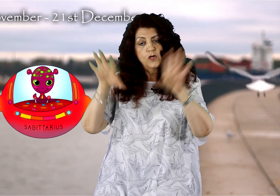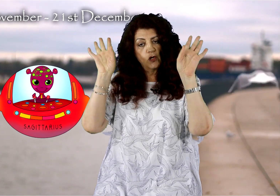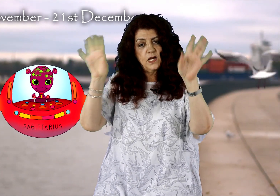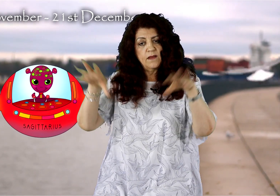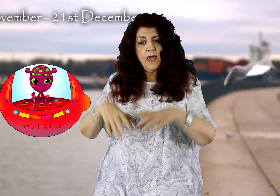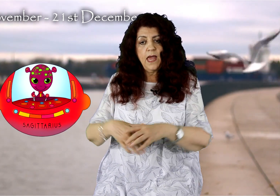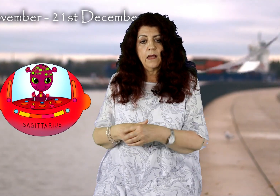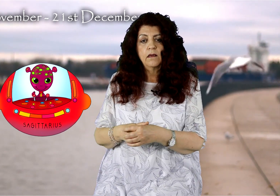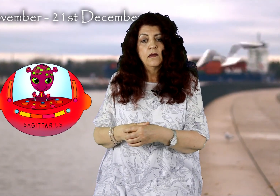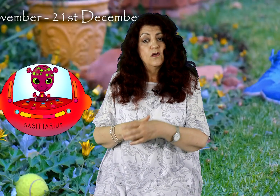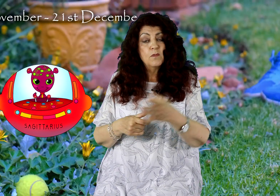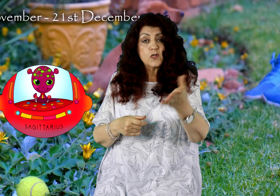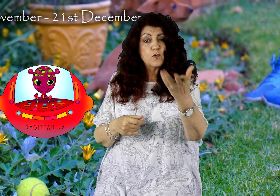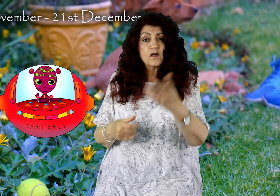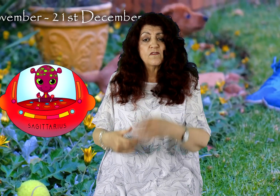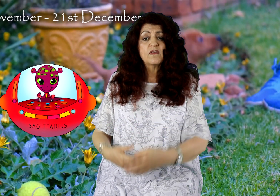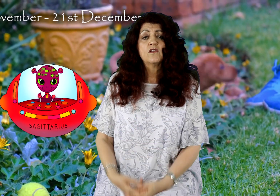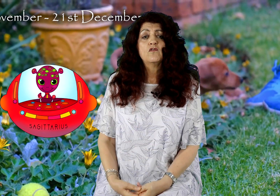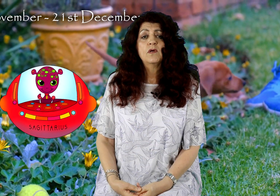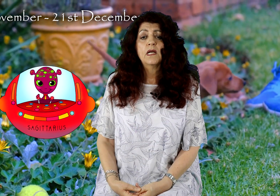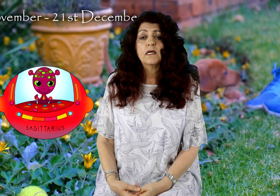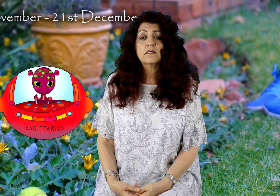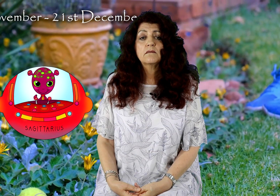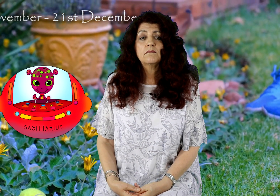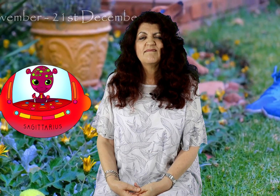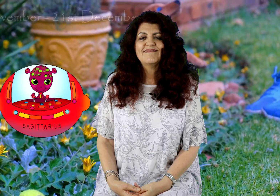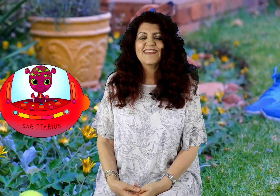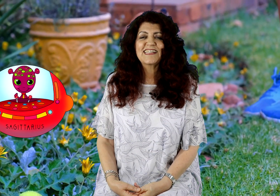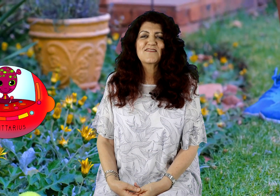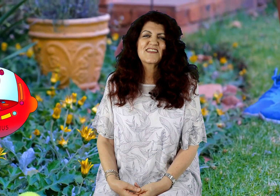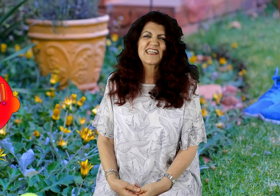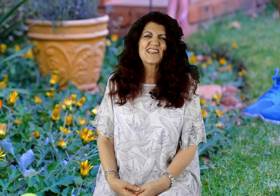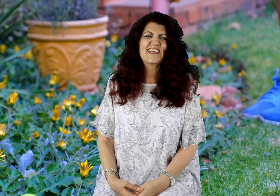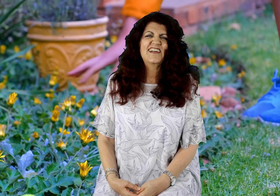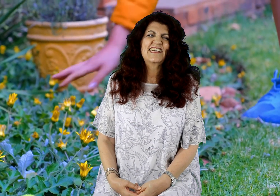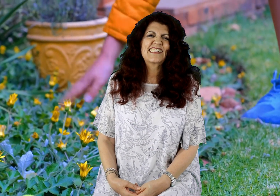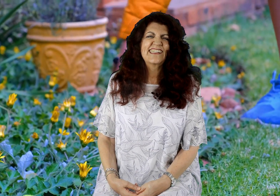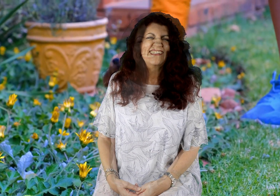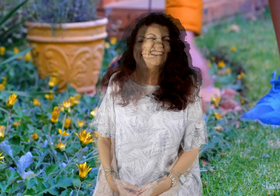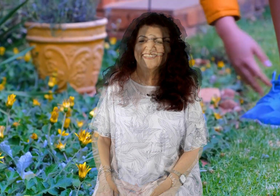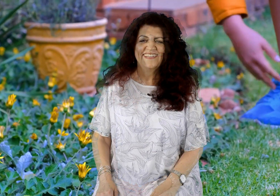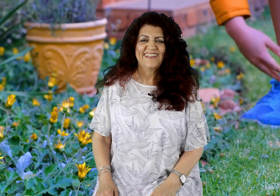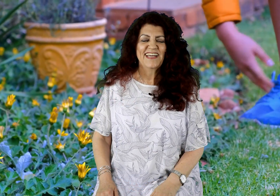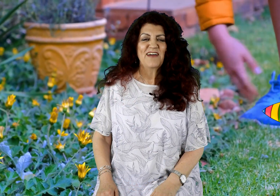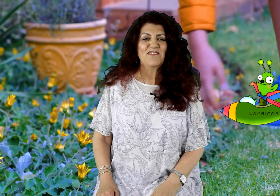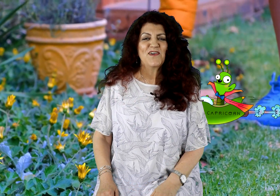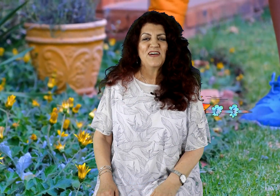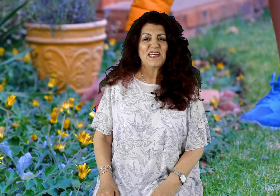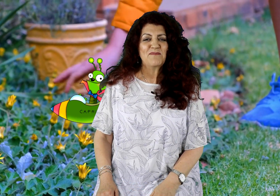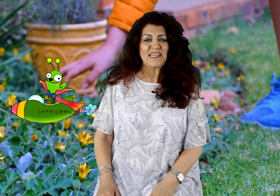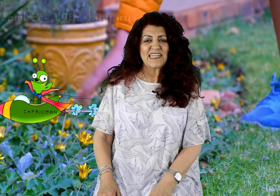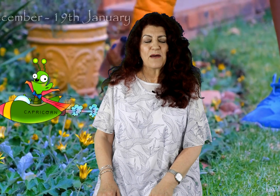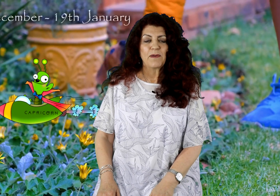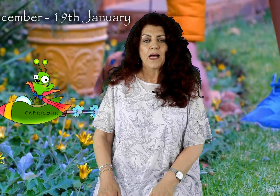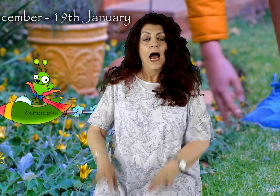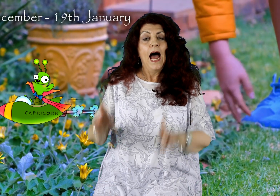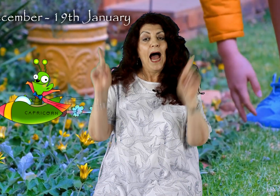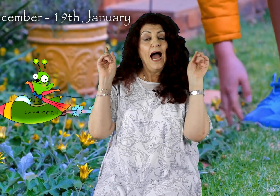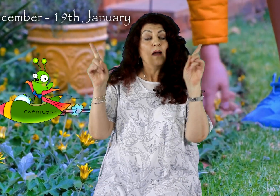You're getting the hang. You're much more gifted than you realize. That's it for Sagittarius. Capricorn, my little buttercup, I